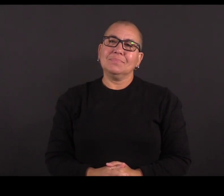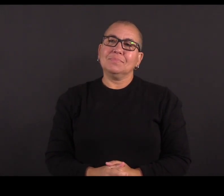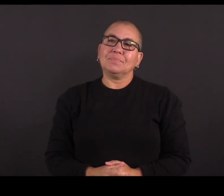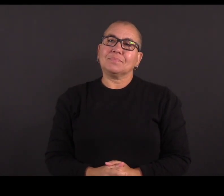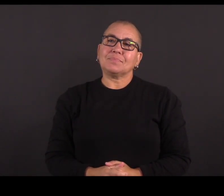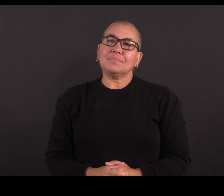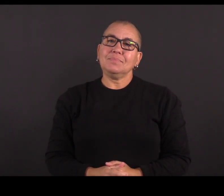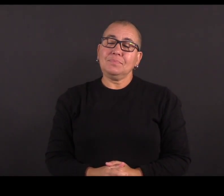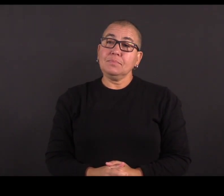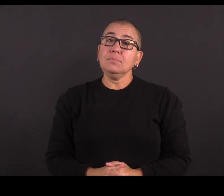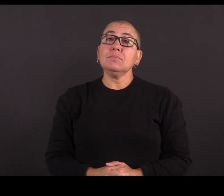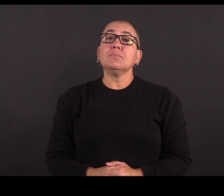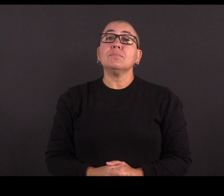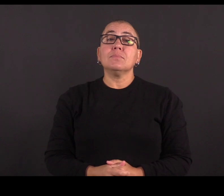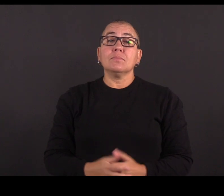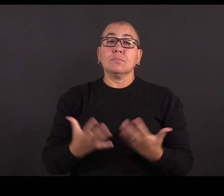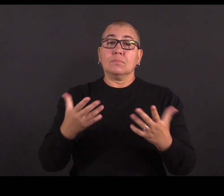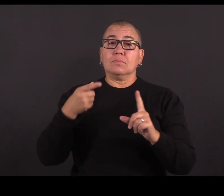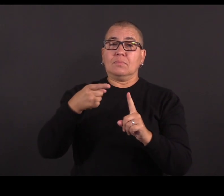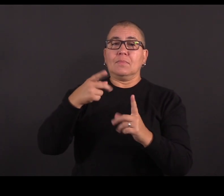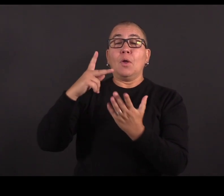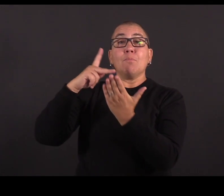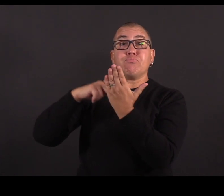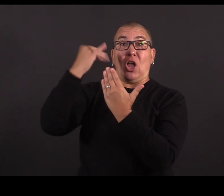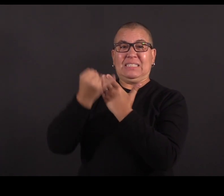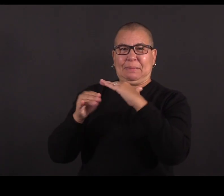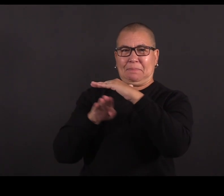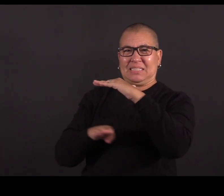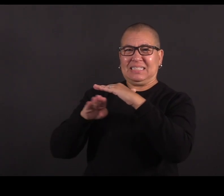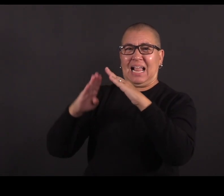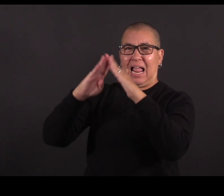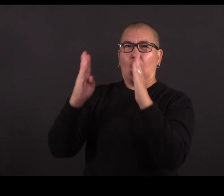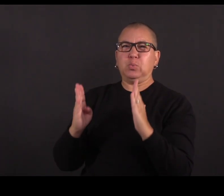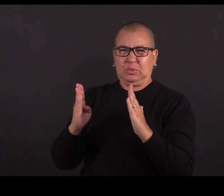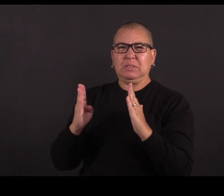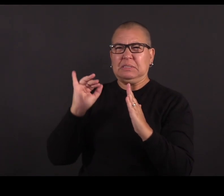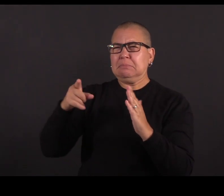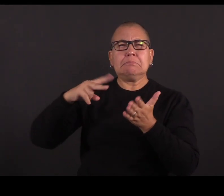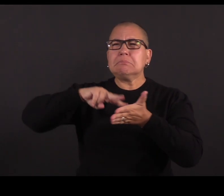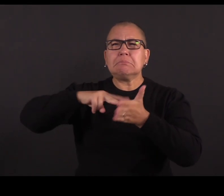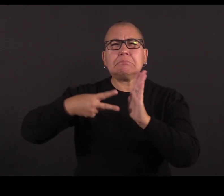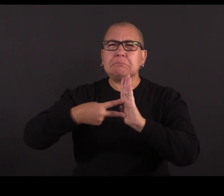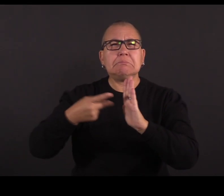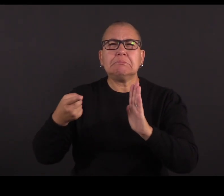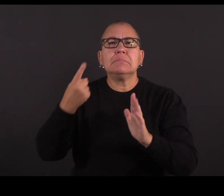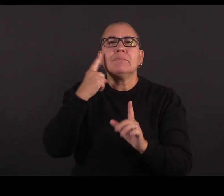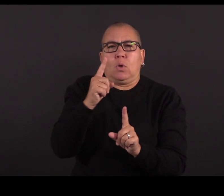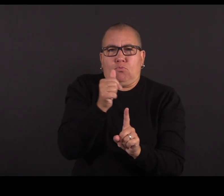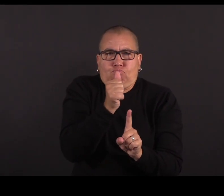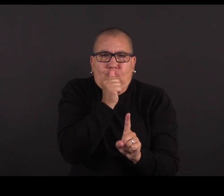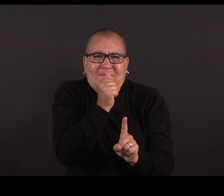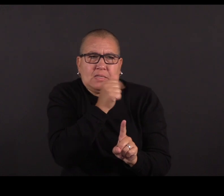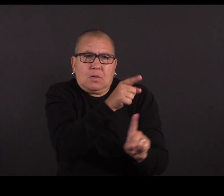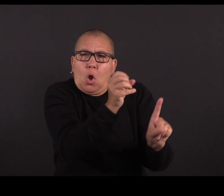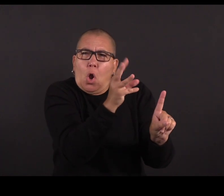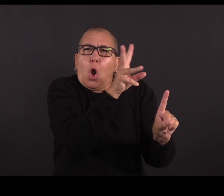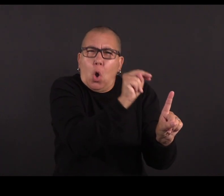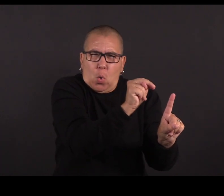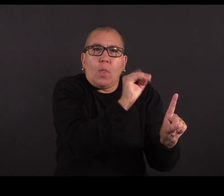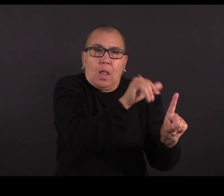Project-based Section 8 buildings are privately owned. In this program, unlike the Section 8 voucher